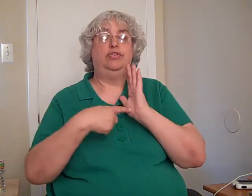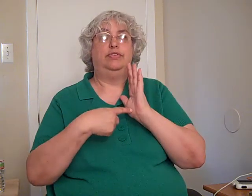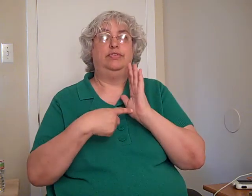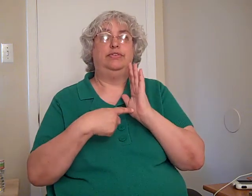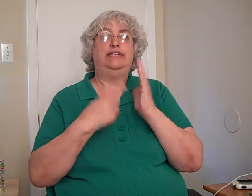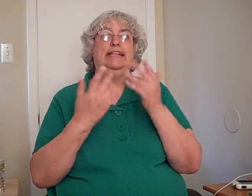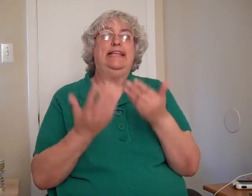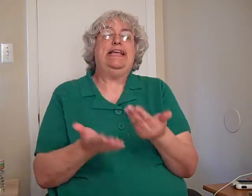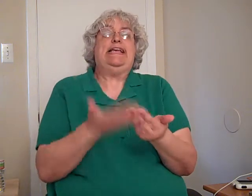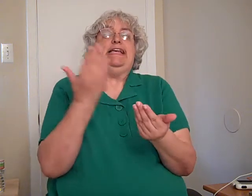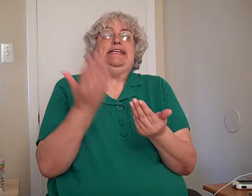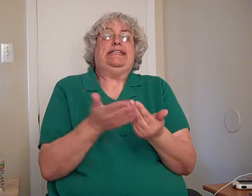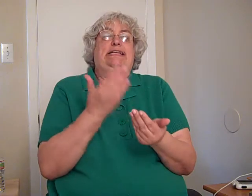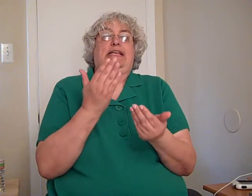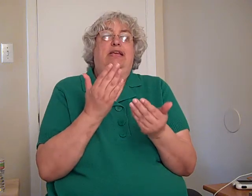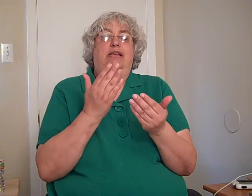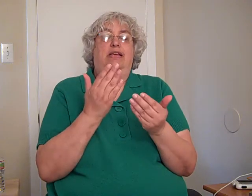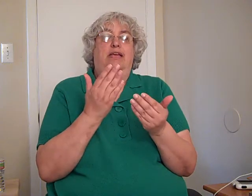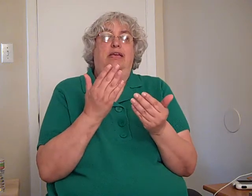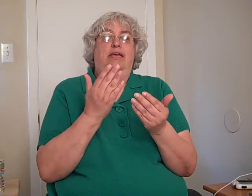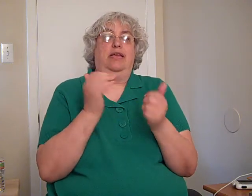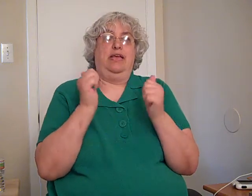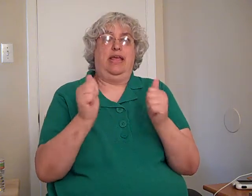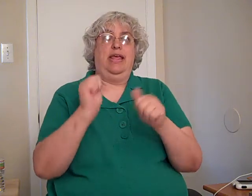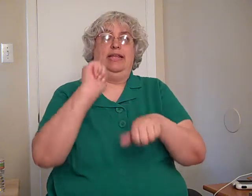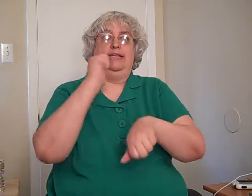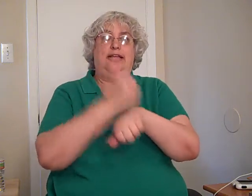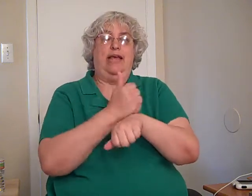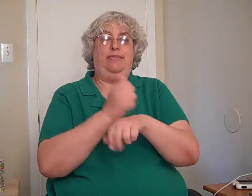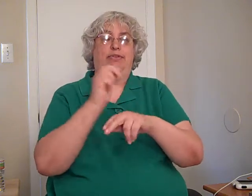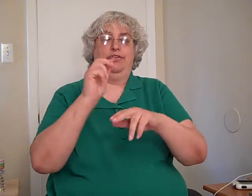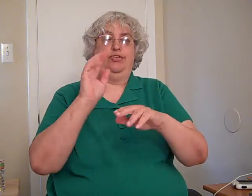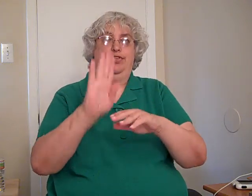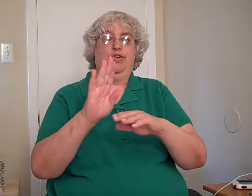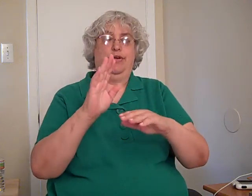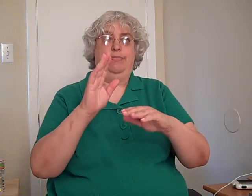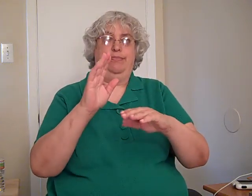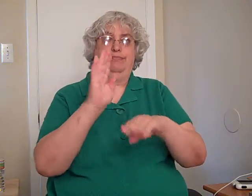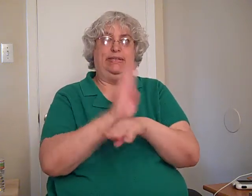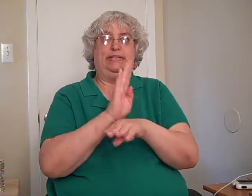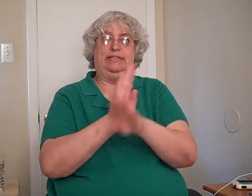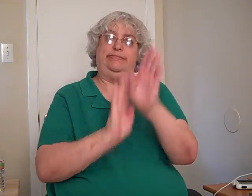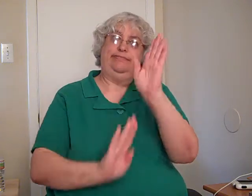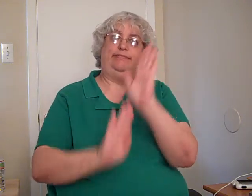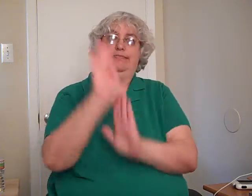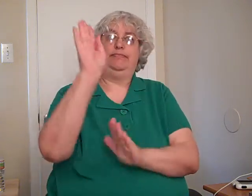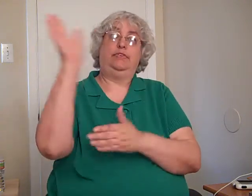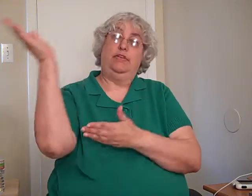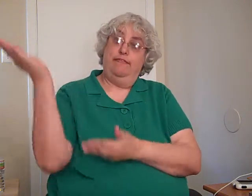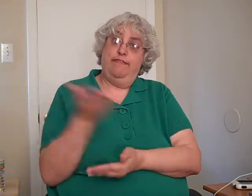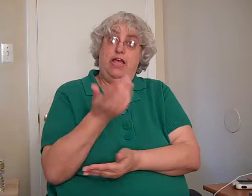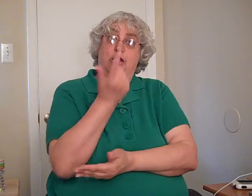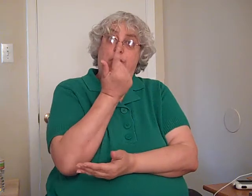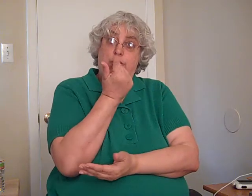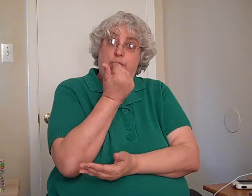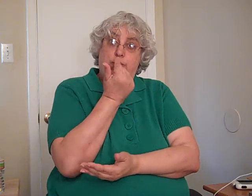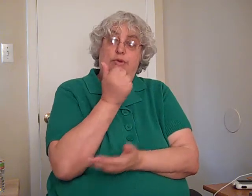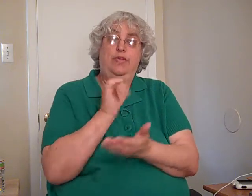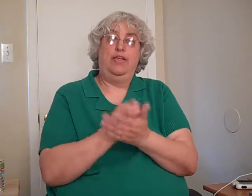easiest ways to establish momentum in your business. Now, who do you invite over to your home? That's going to be your warm list. Those